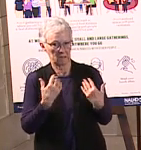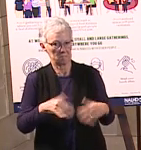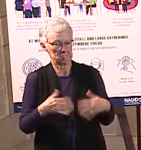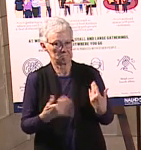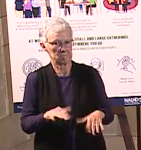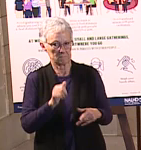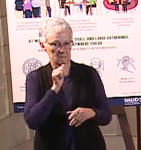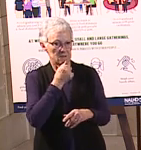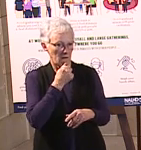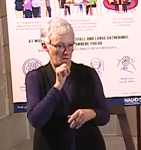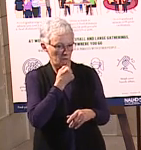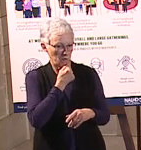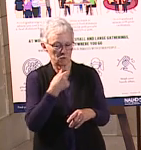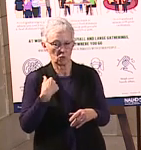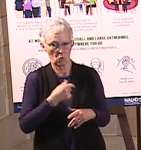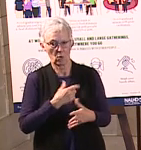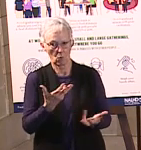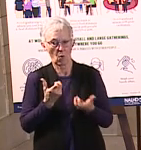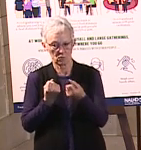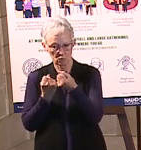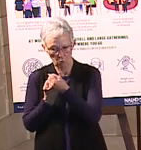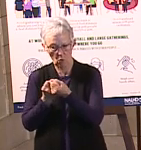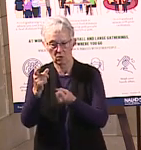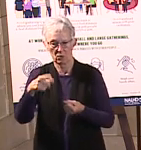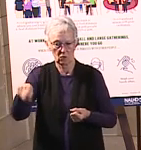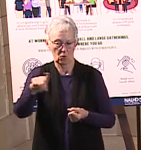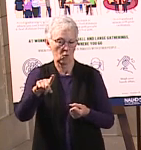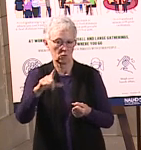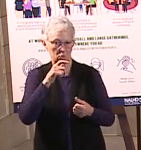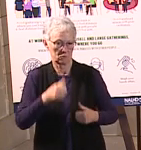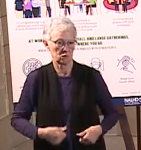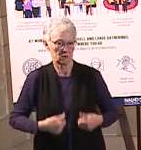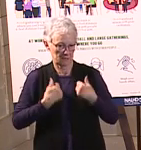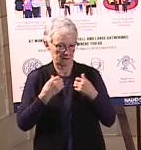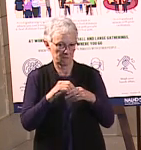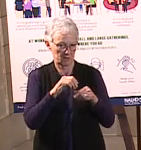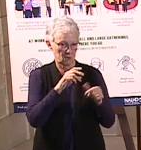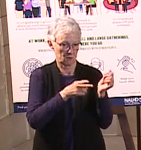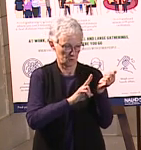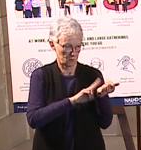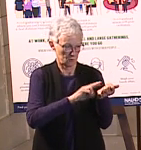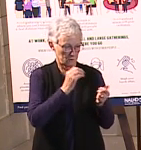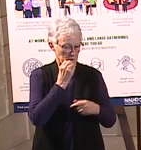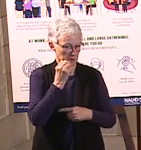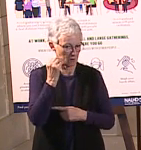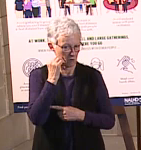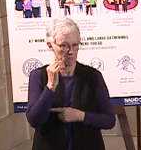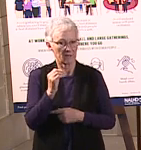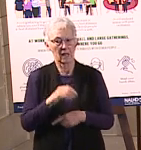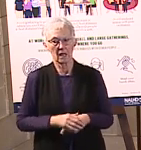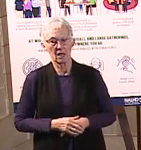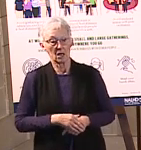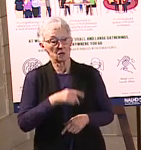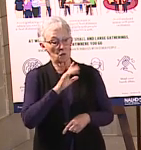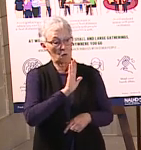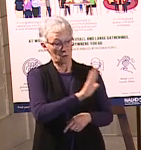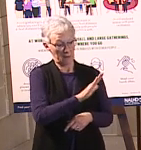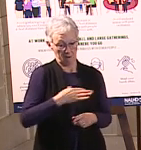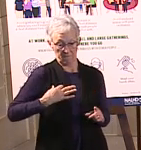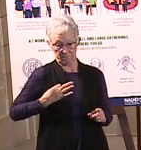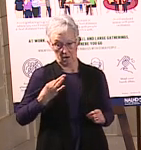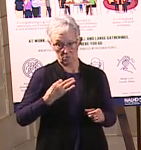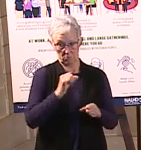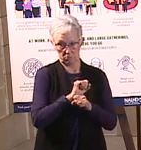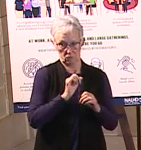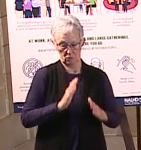health across that spectrum. Essential caregivers will help to reduce isolation for long-term care residents,